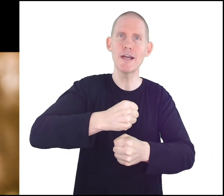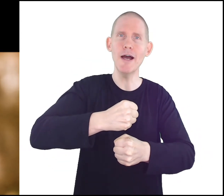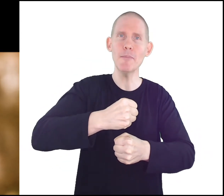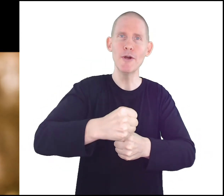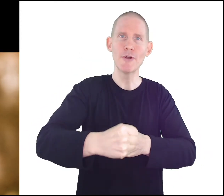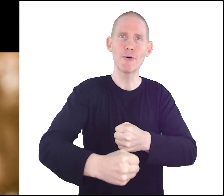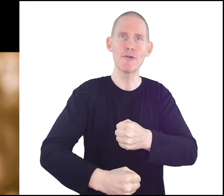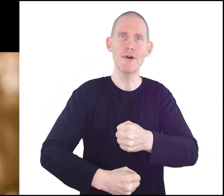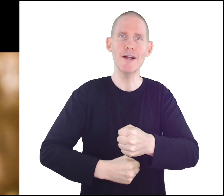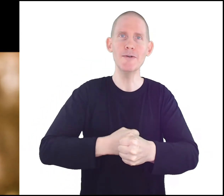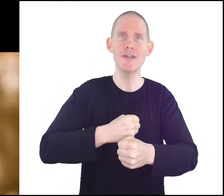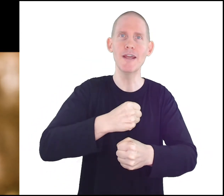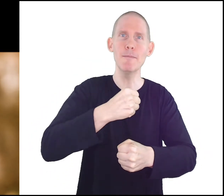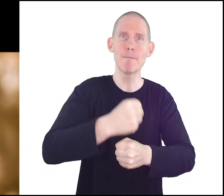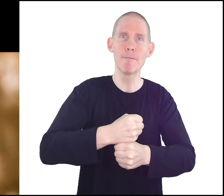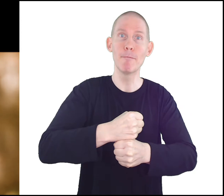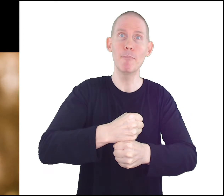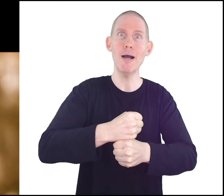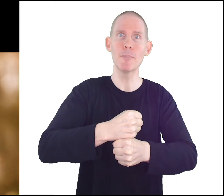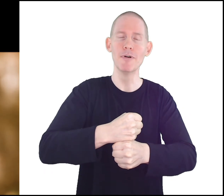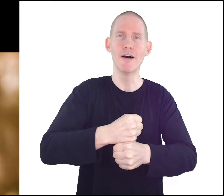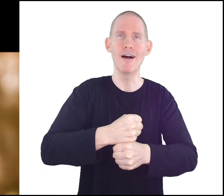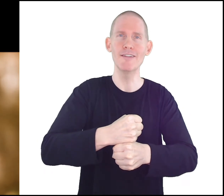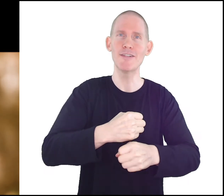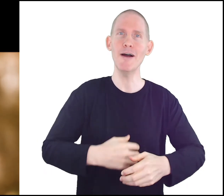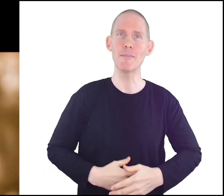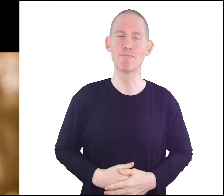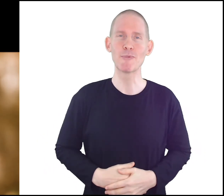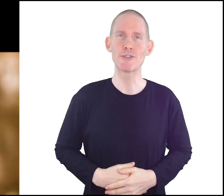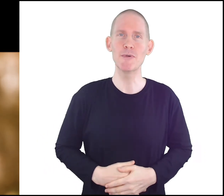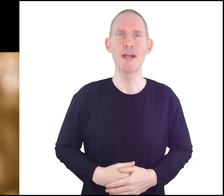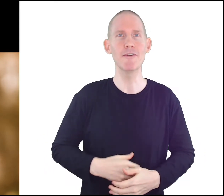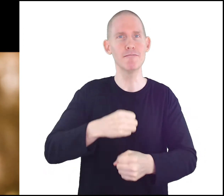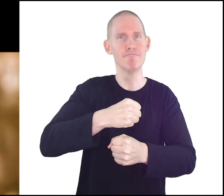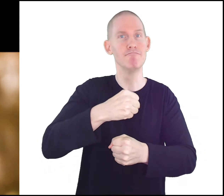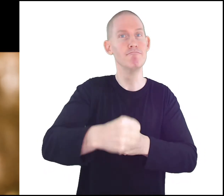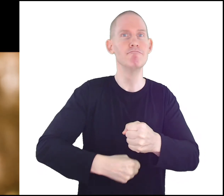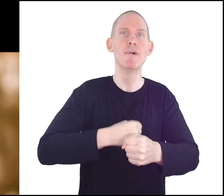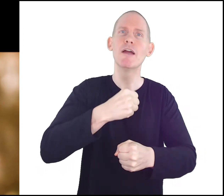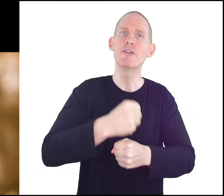top, go around, and bop on top. So we have year.